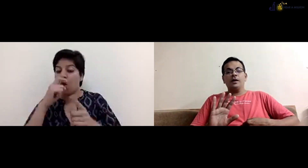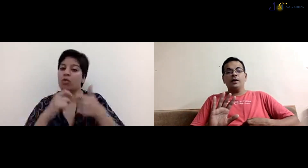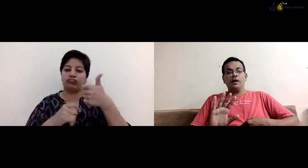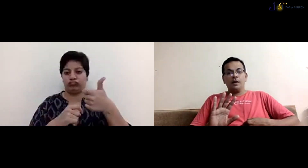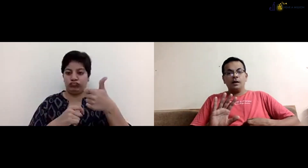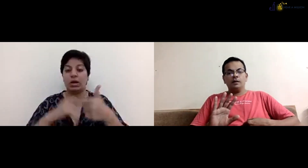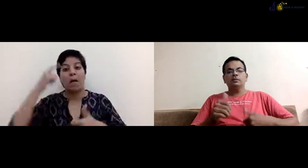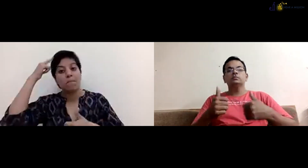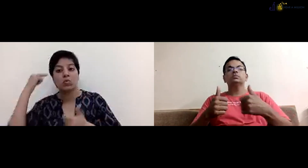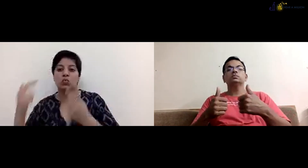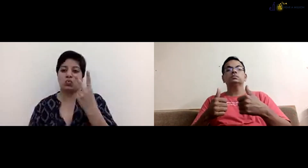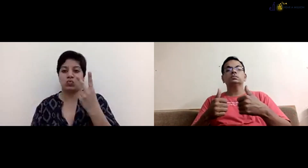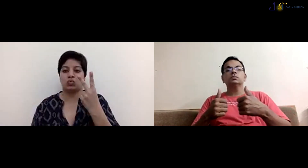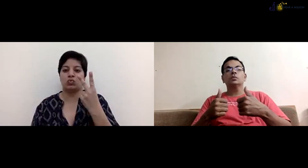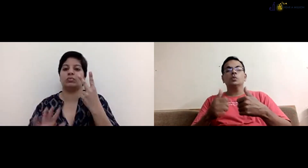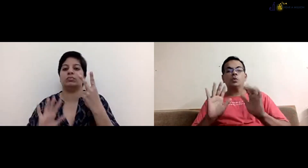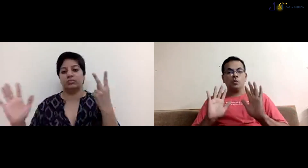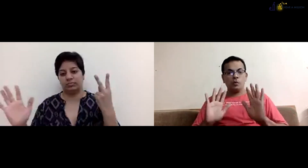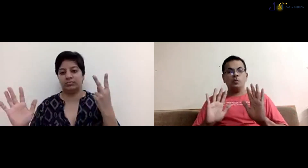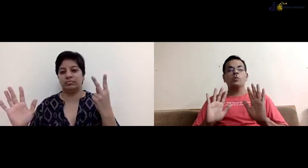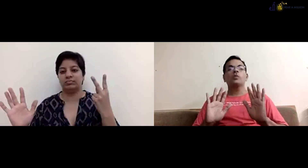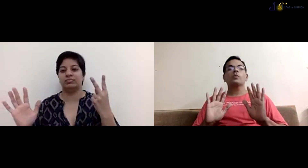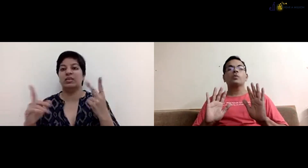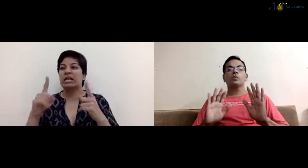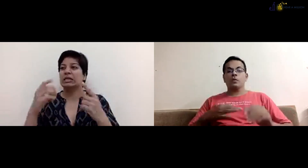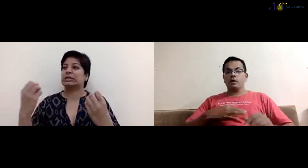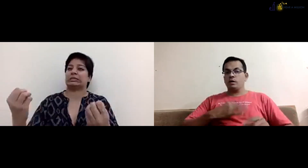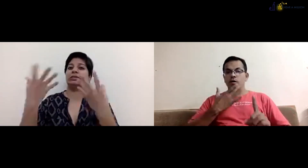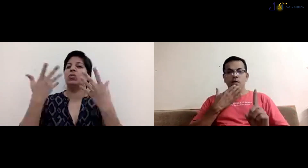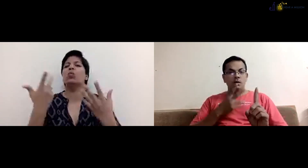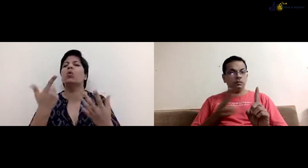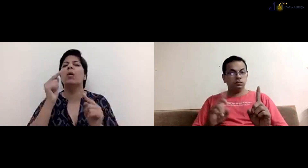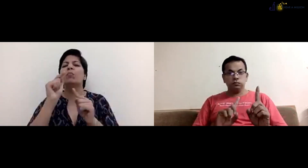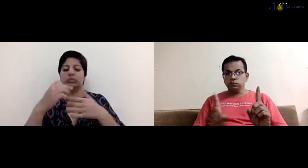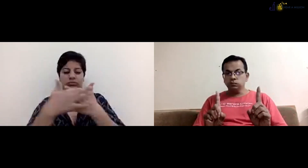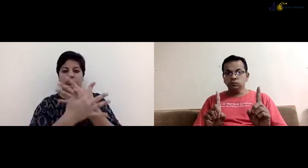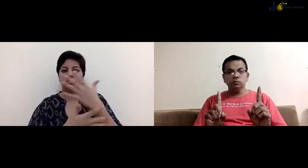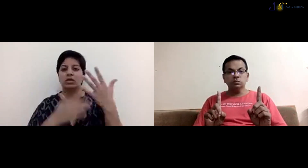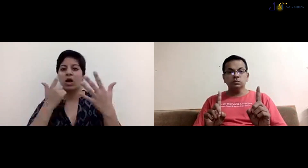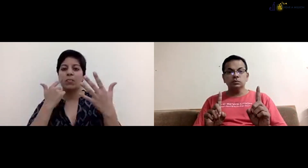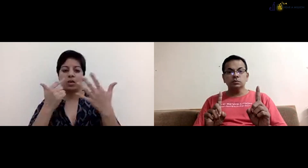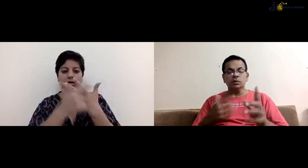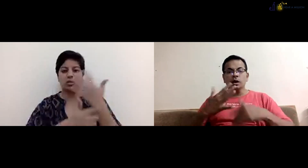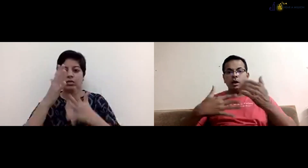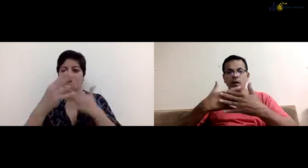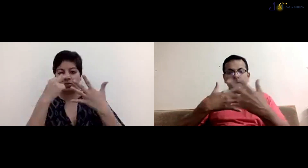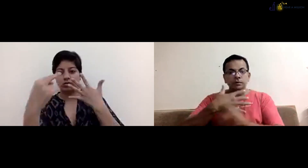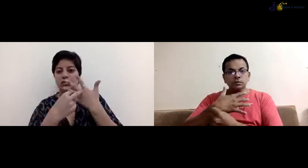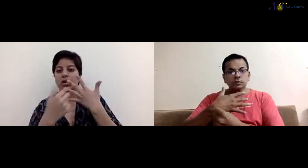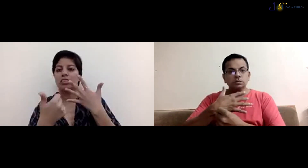dark blue, blue or dark blue or black. These colors will work, but because